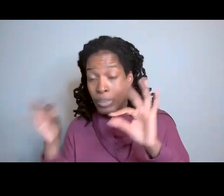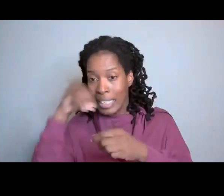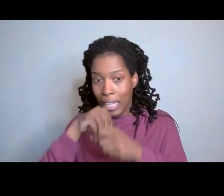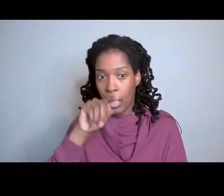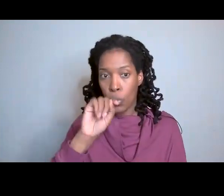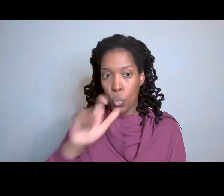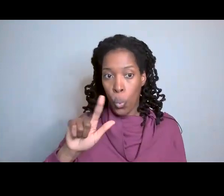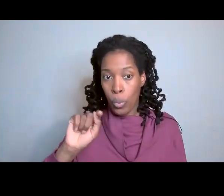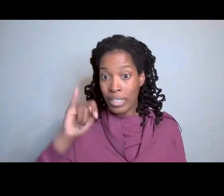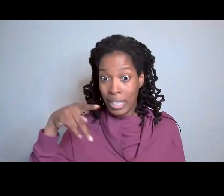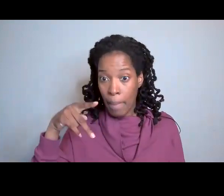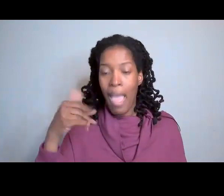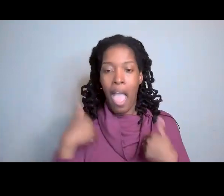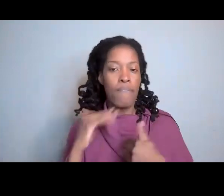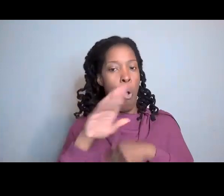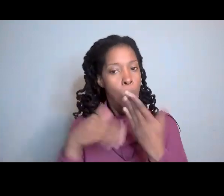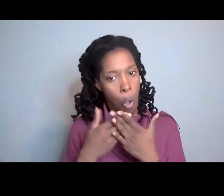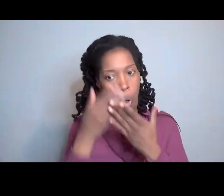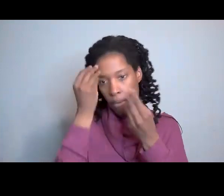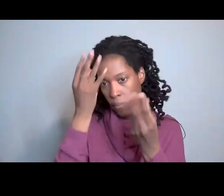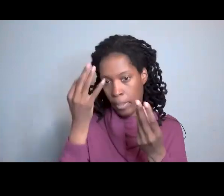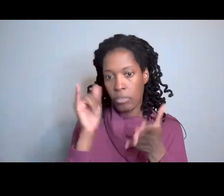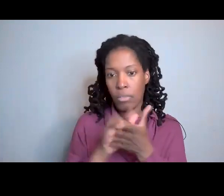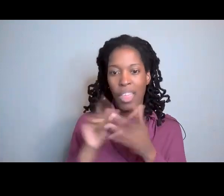reader needs to correct the